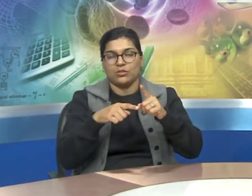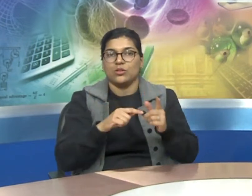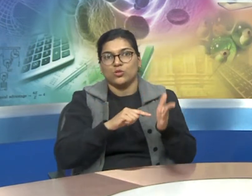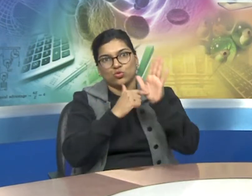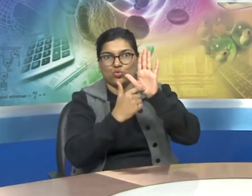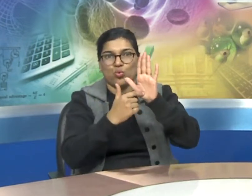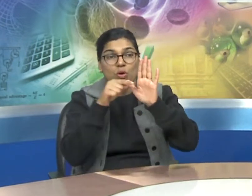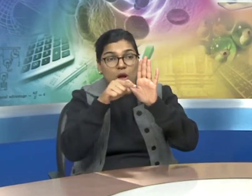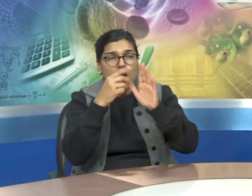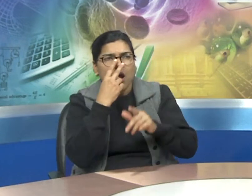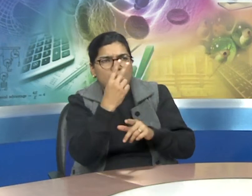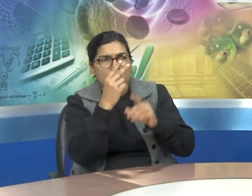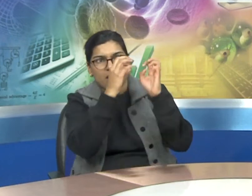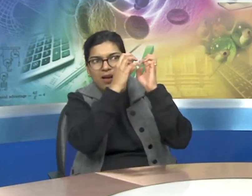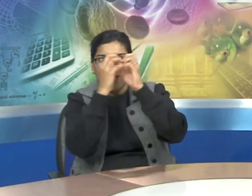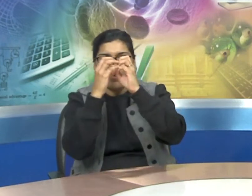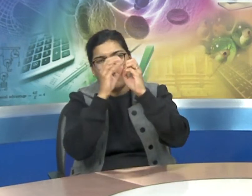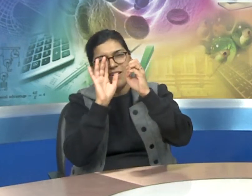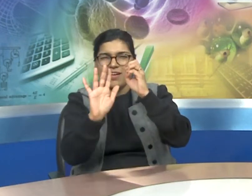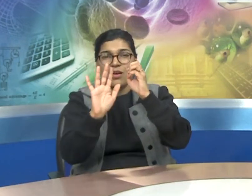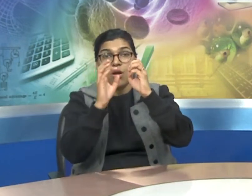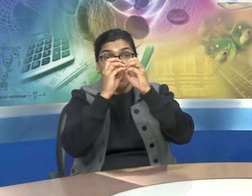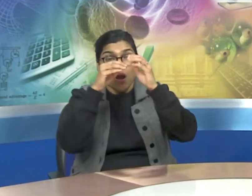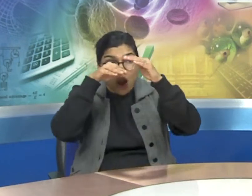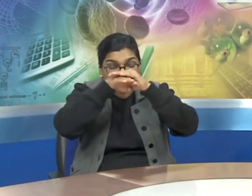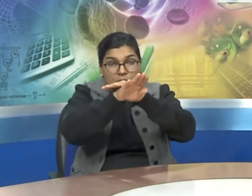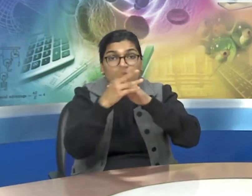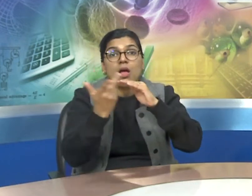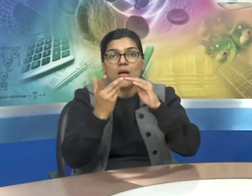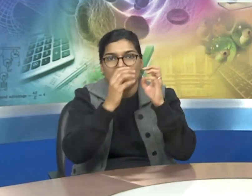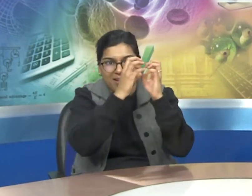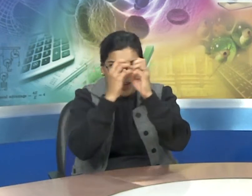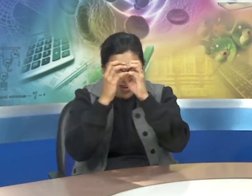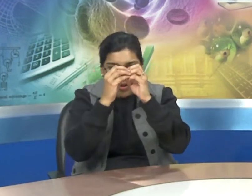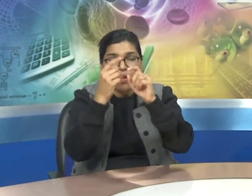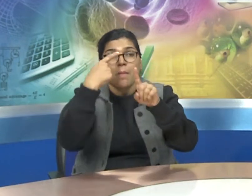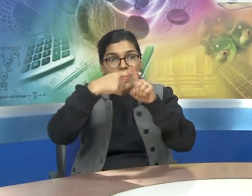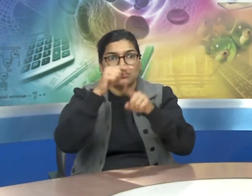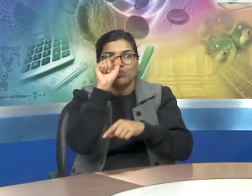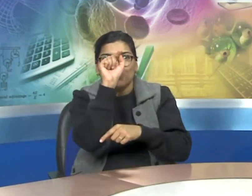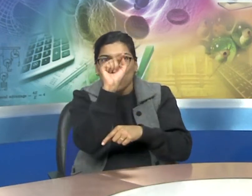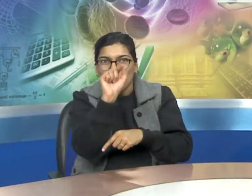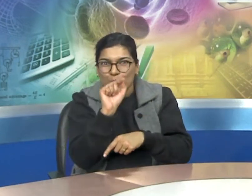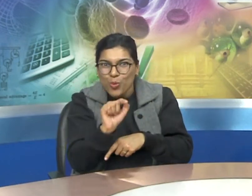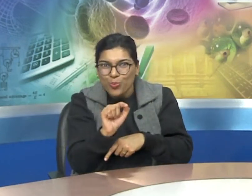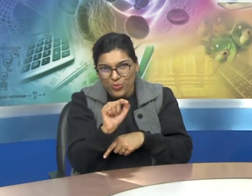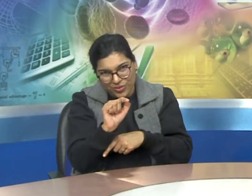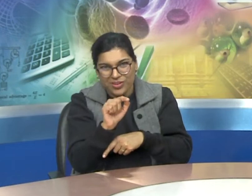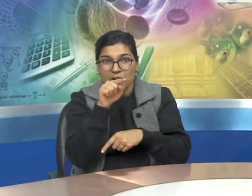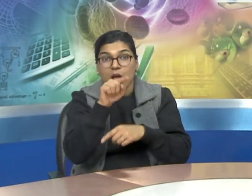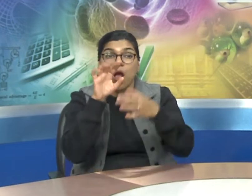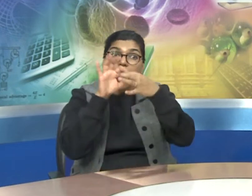The PowerPoint view that displays only text, title and bullets